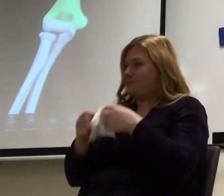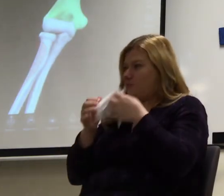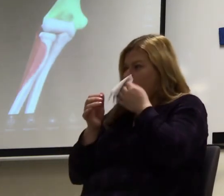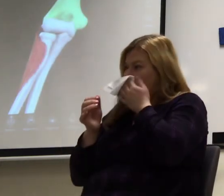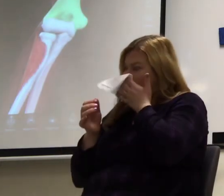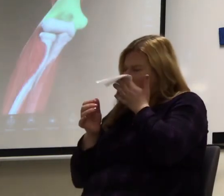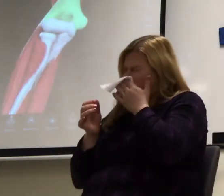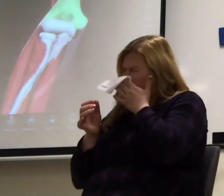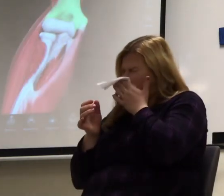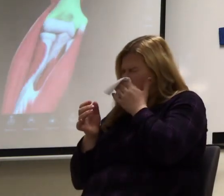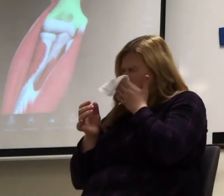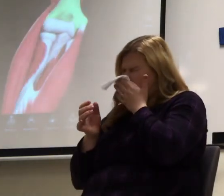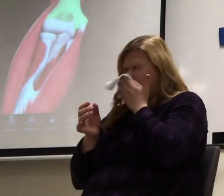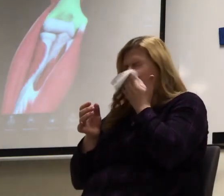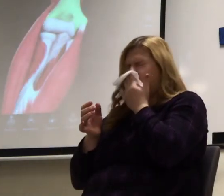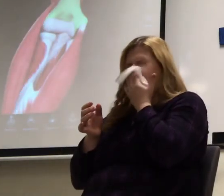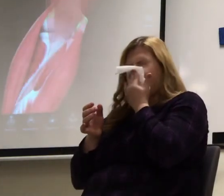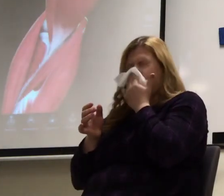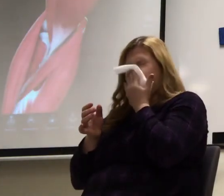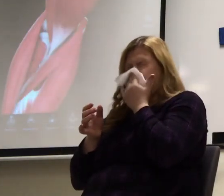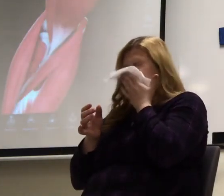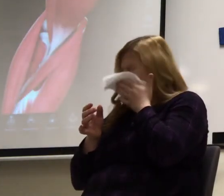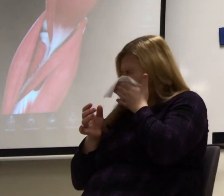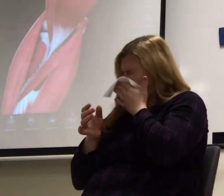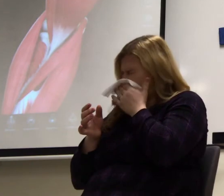I'll give you a sense of what that looks like.